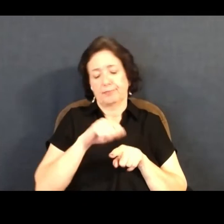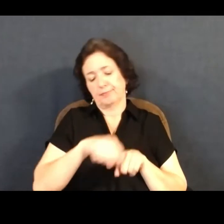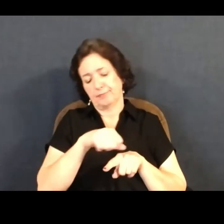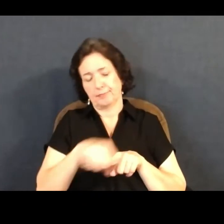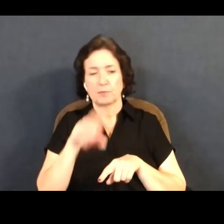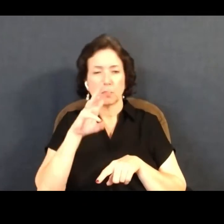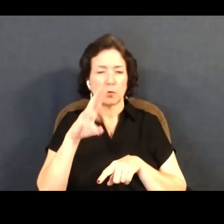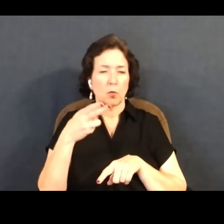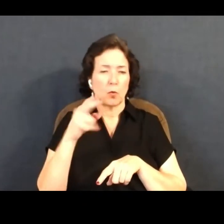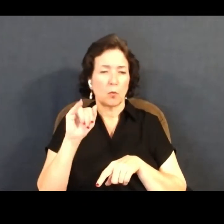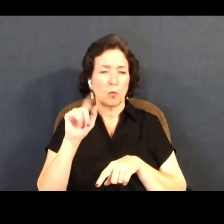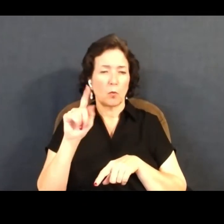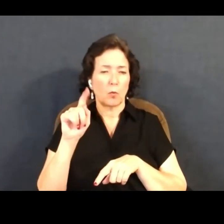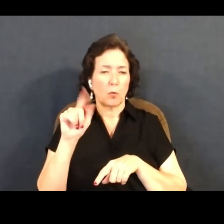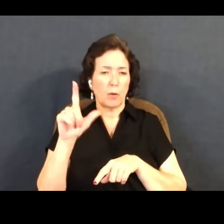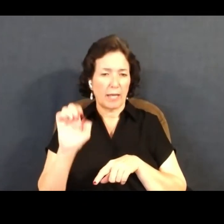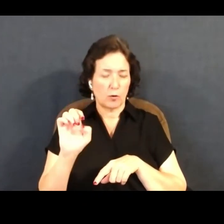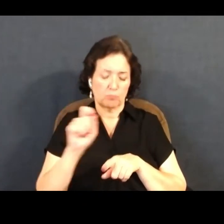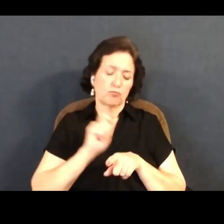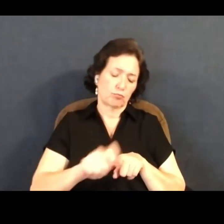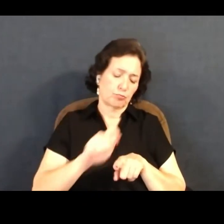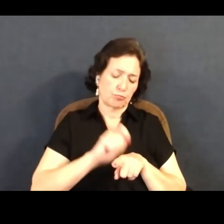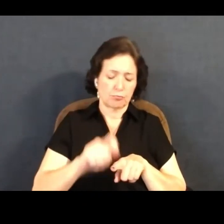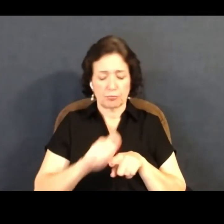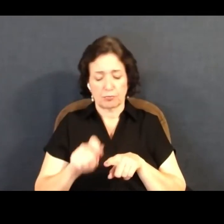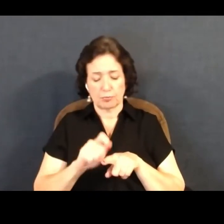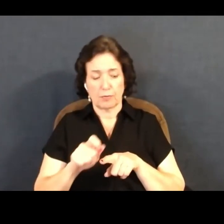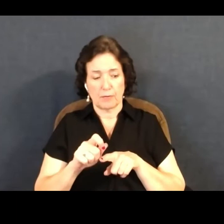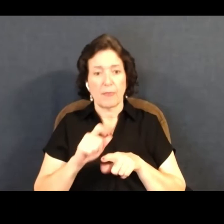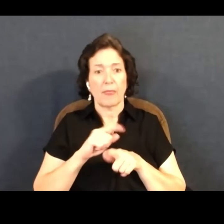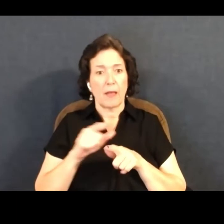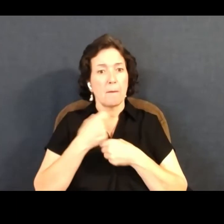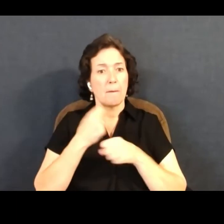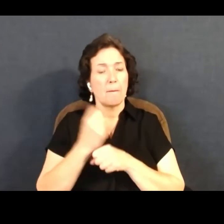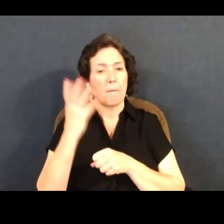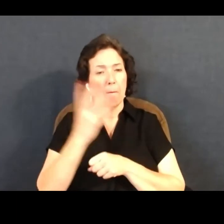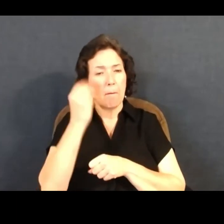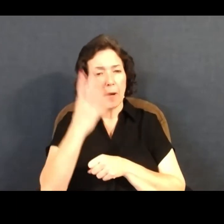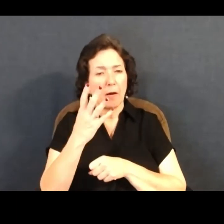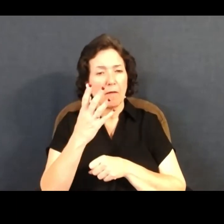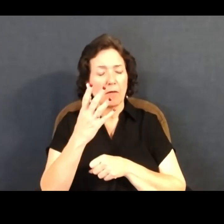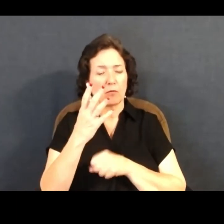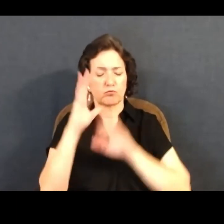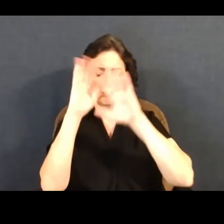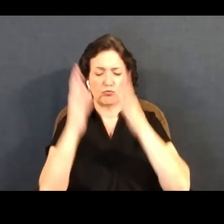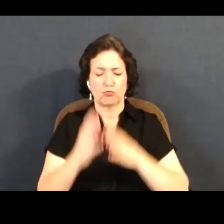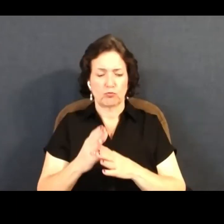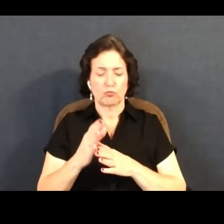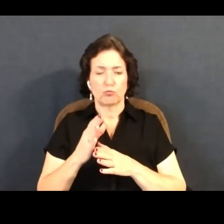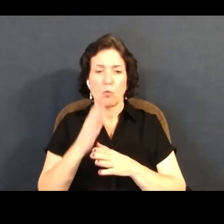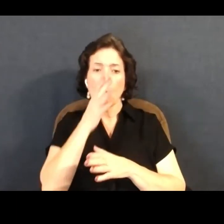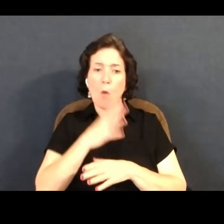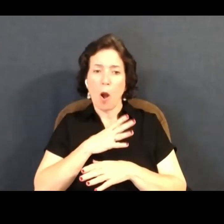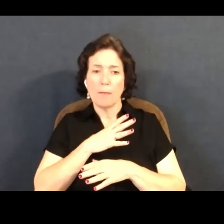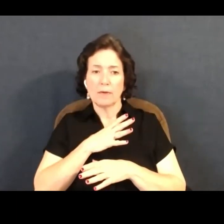Quite soon he had made a beautiful wood-carved woman. He